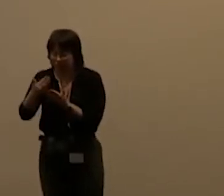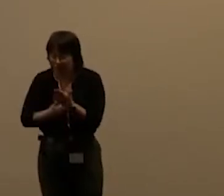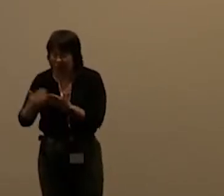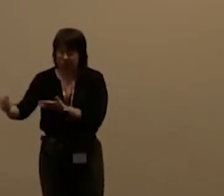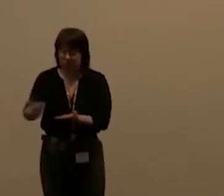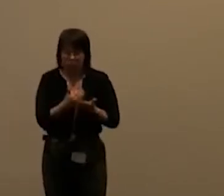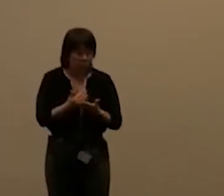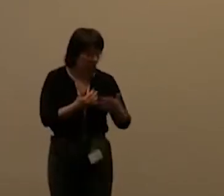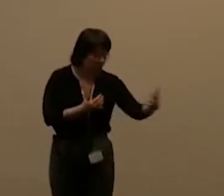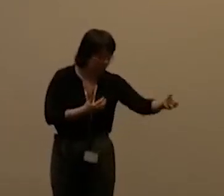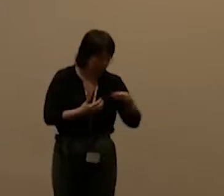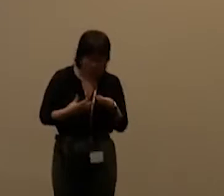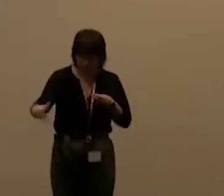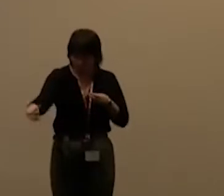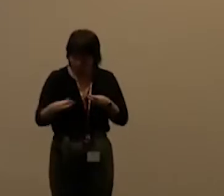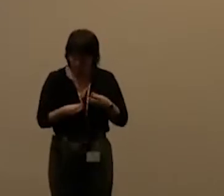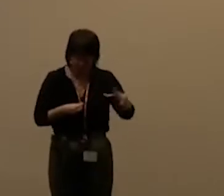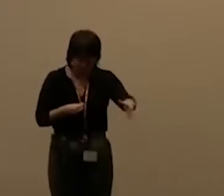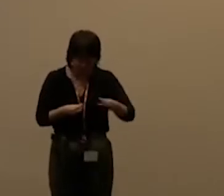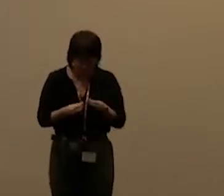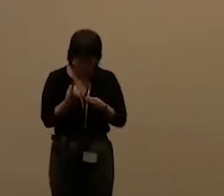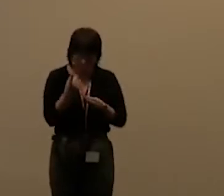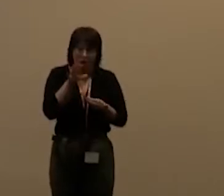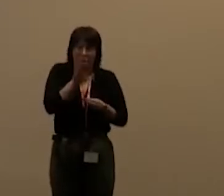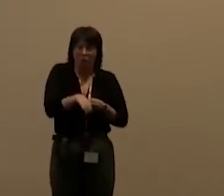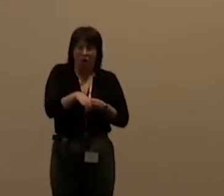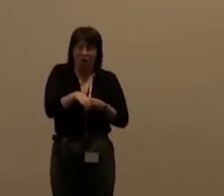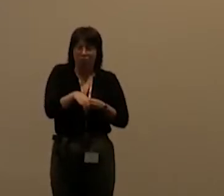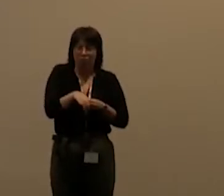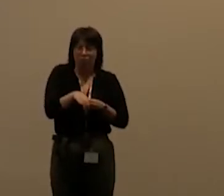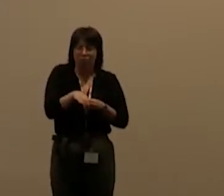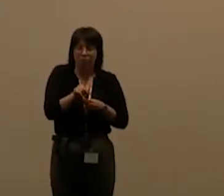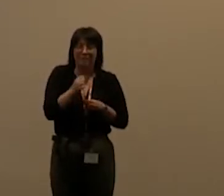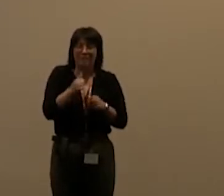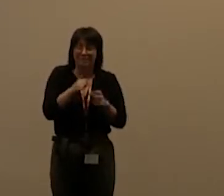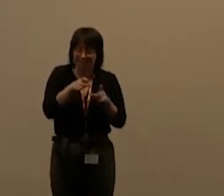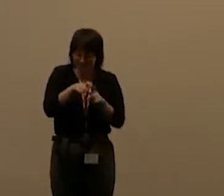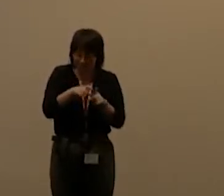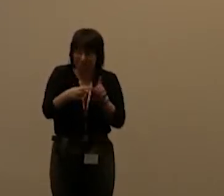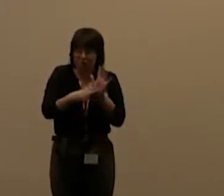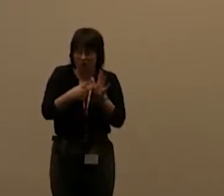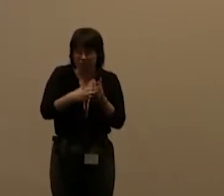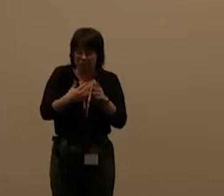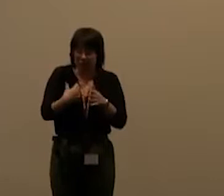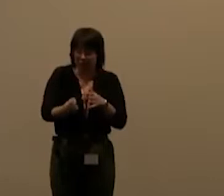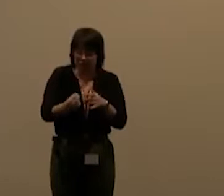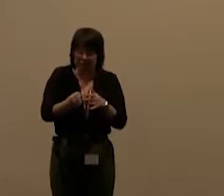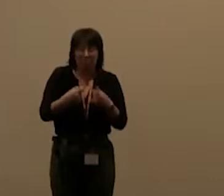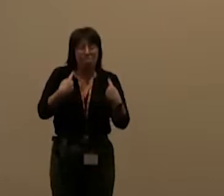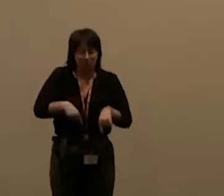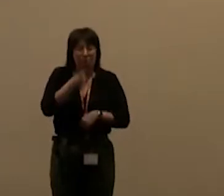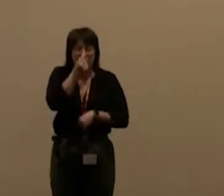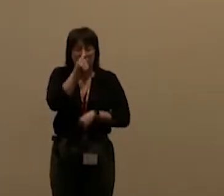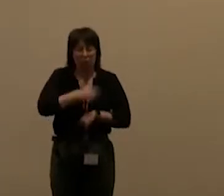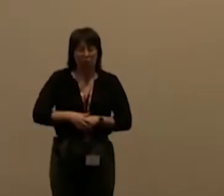have it all pulled into this one data location and pulled out, Dataverse is great for that, and it has built-in mechanisms to make that